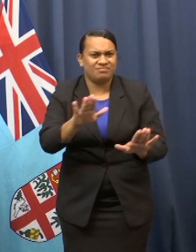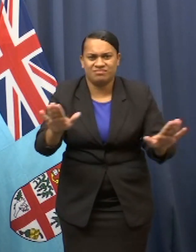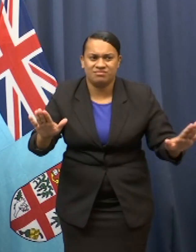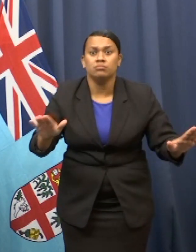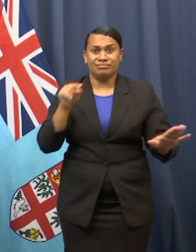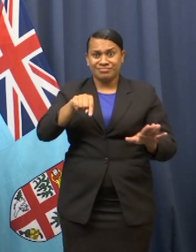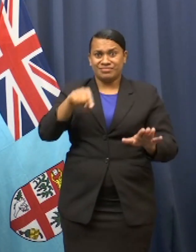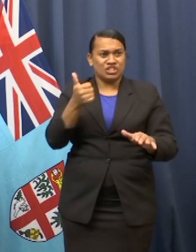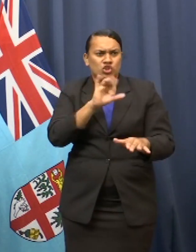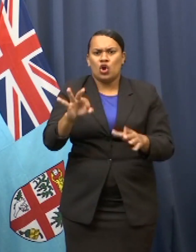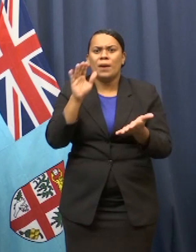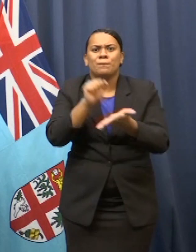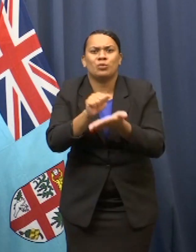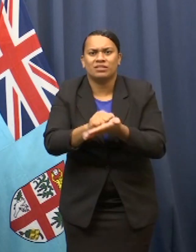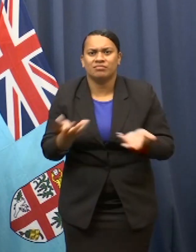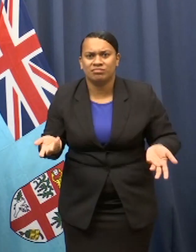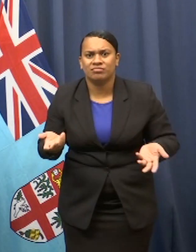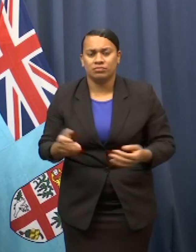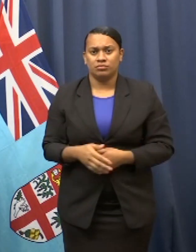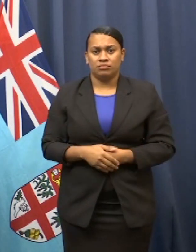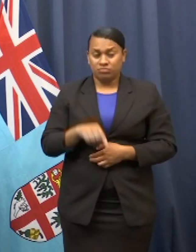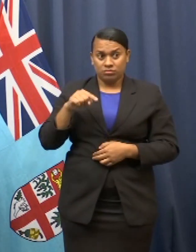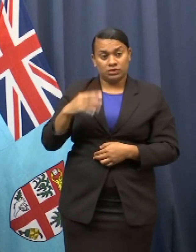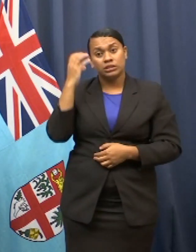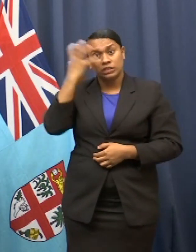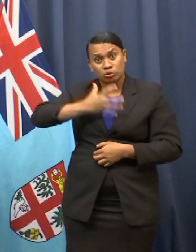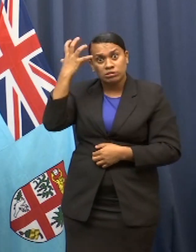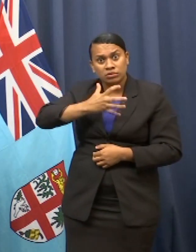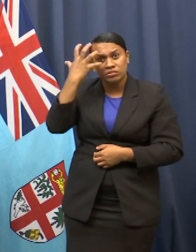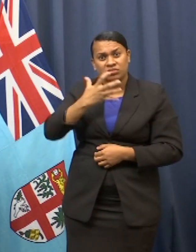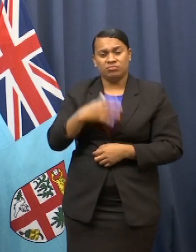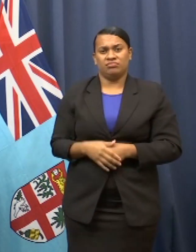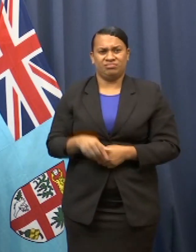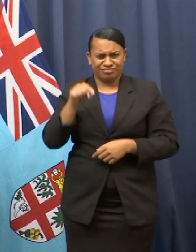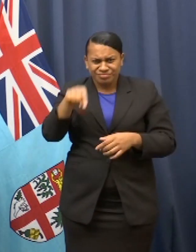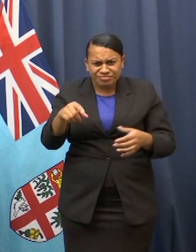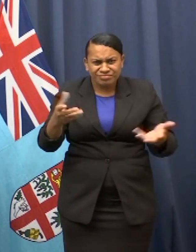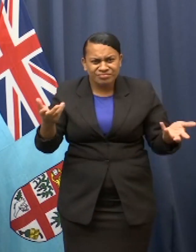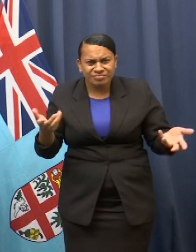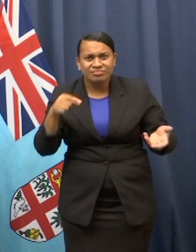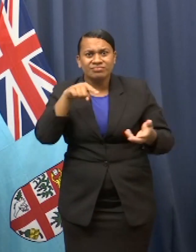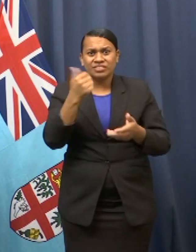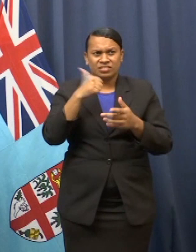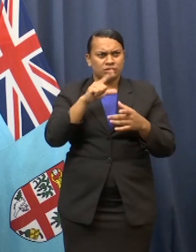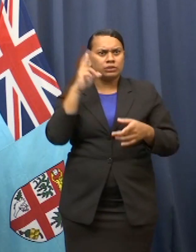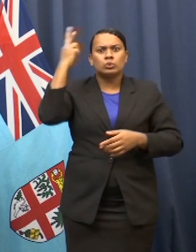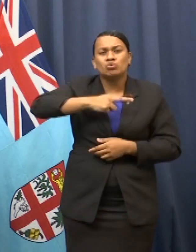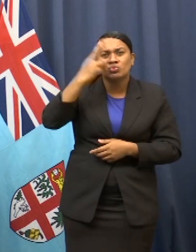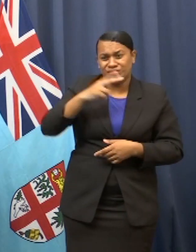yourself. It is destructive, as you're putting the integrity of our containment measures in